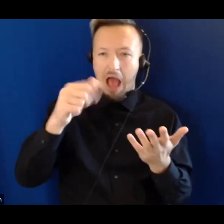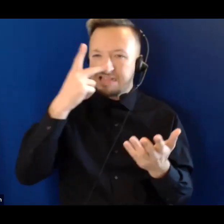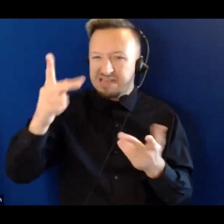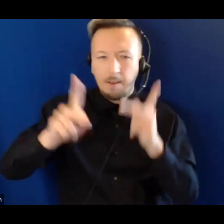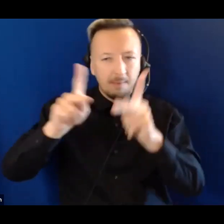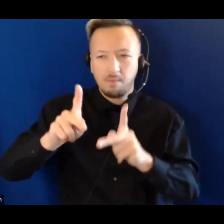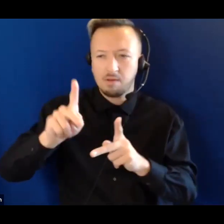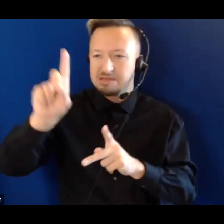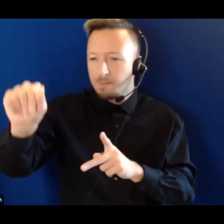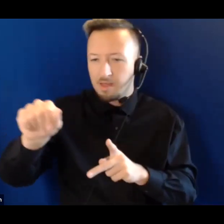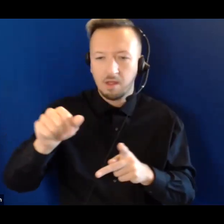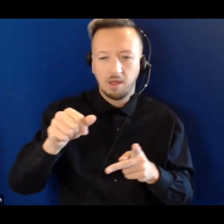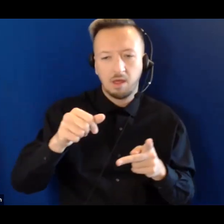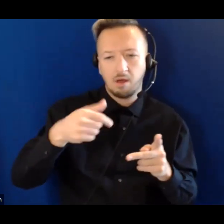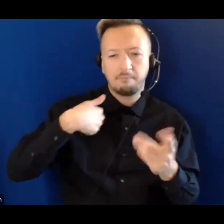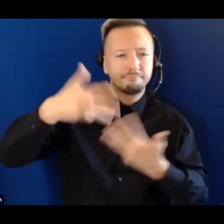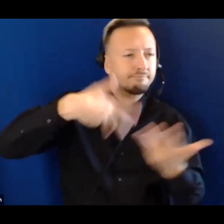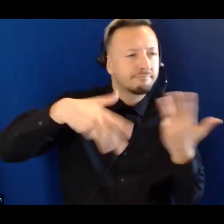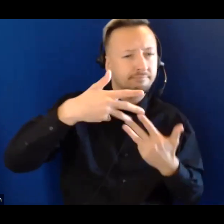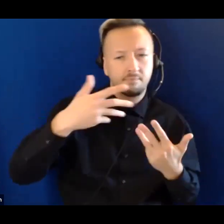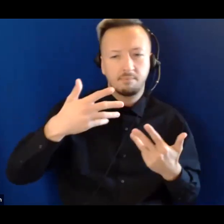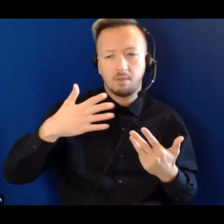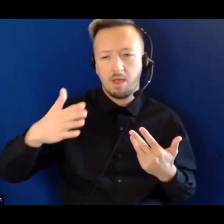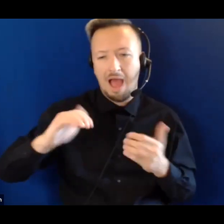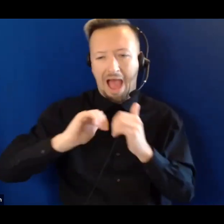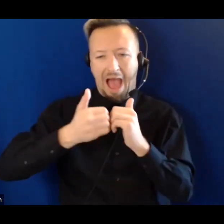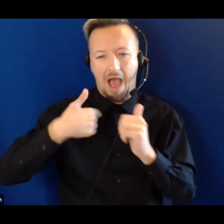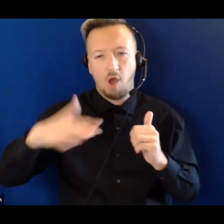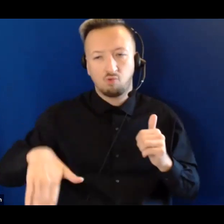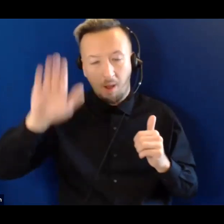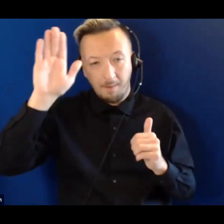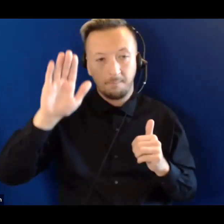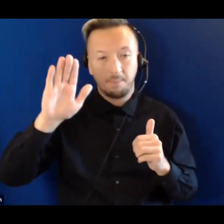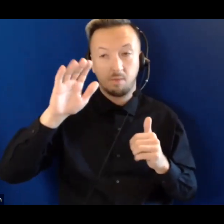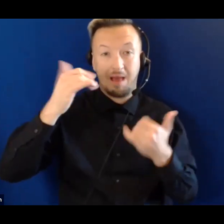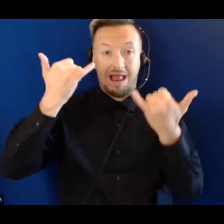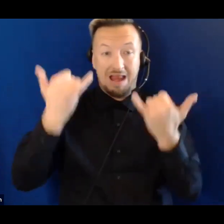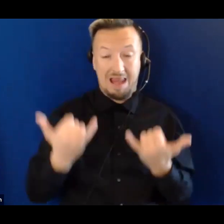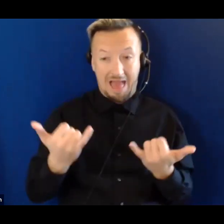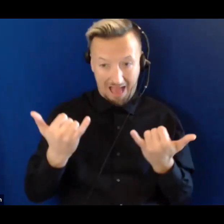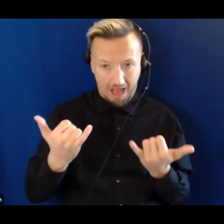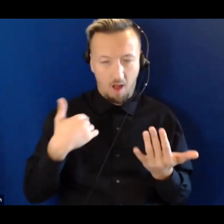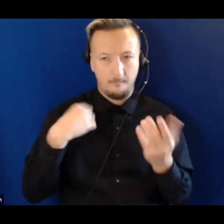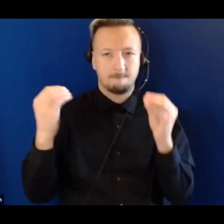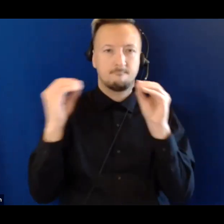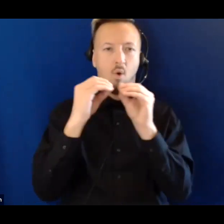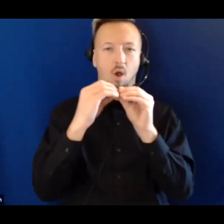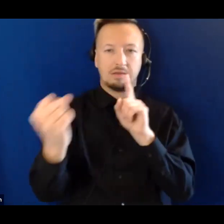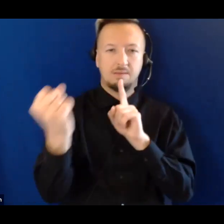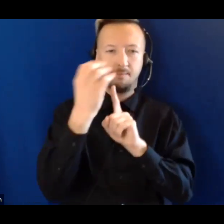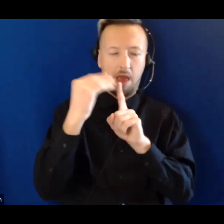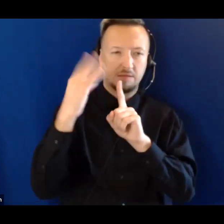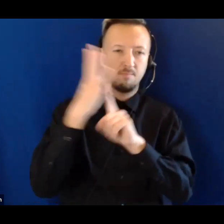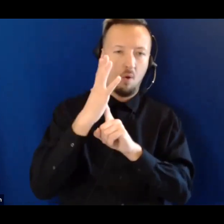could be just like the way I was socialized, the way I grew up. But having the identity definitely exposed me more so. But growing up, I